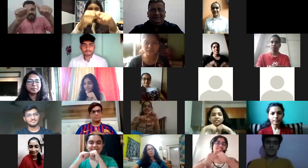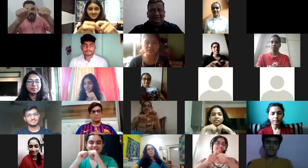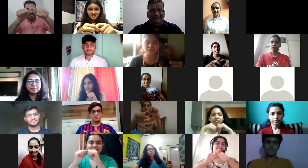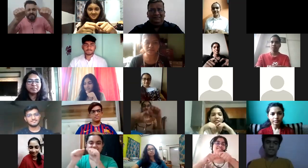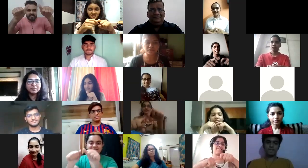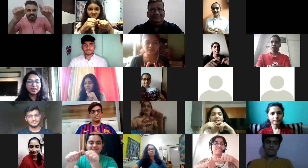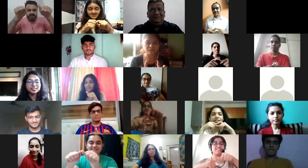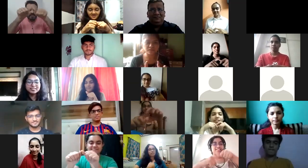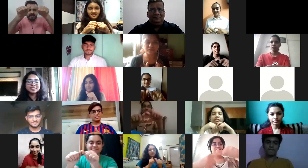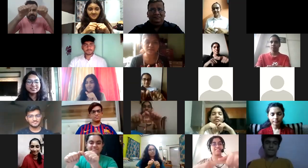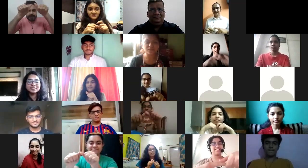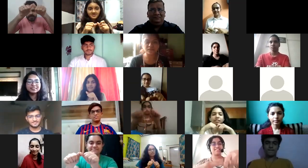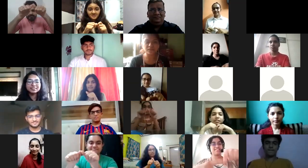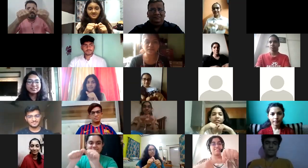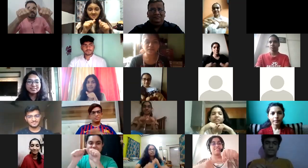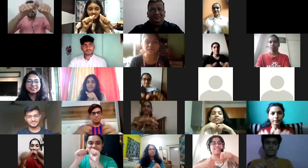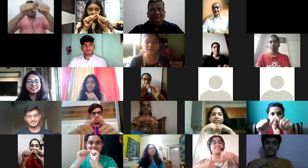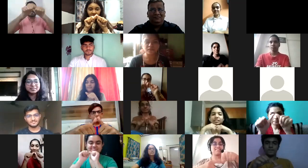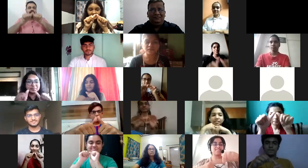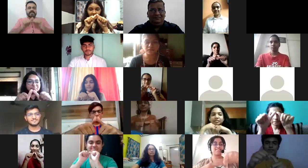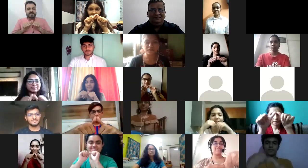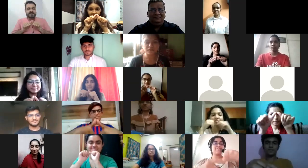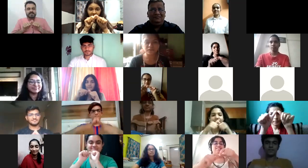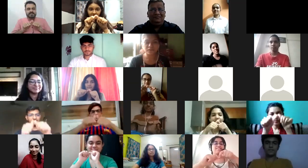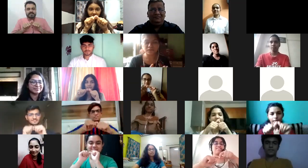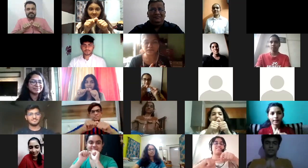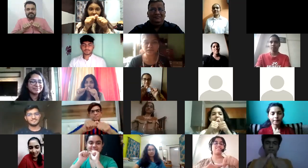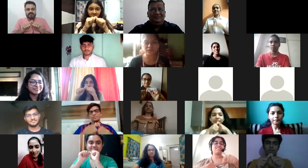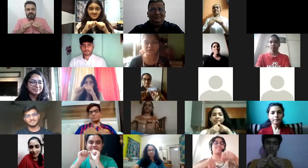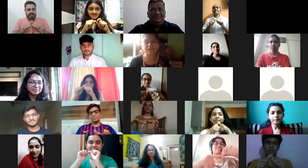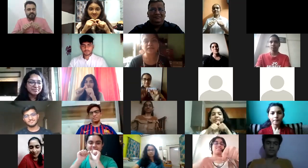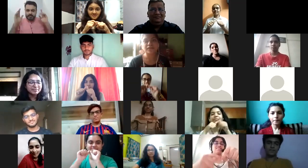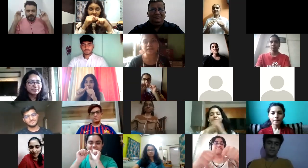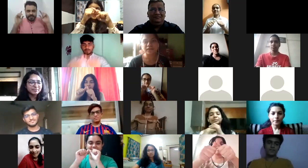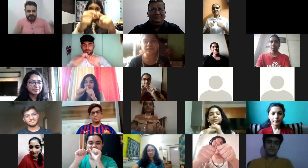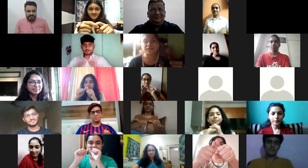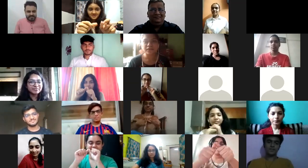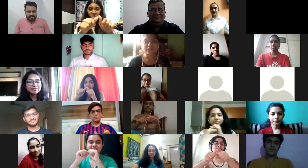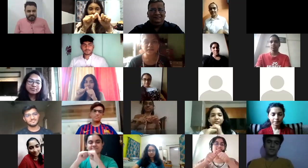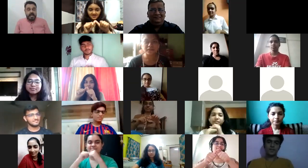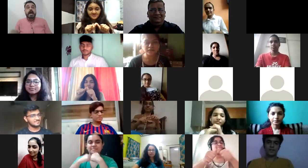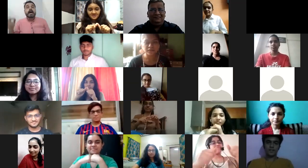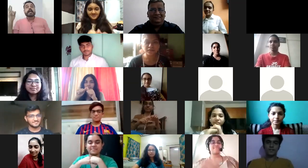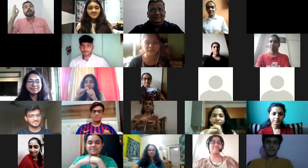right? Did you learn the alphabet A? Is the answer. Okay, we all remember this? Remember ka